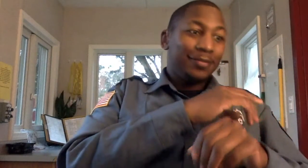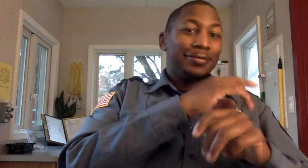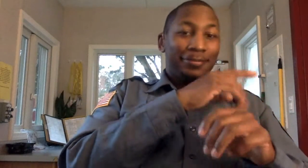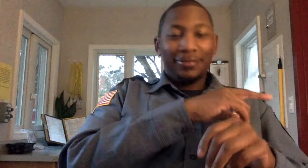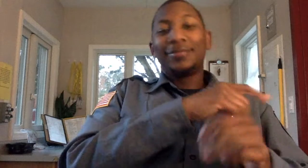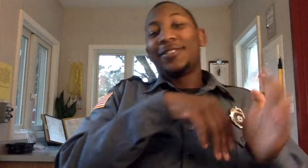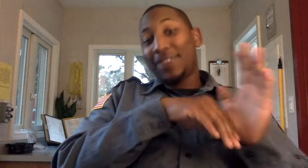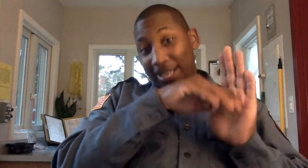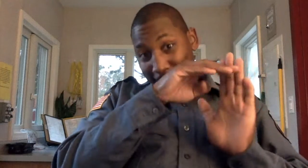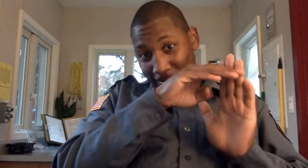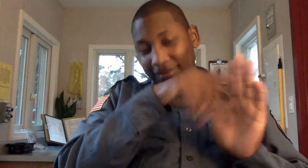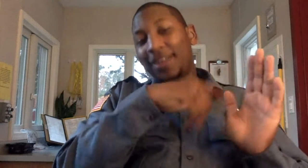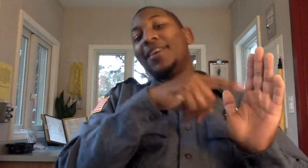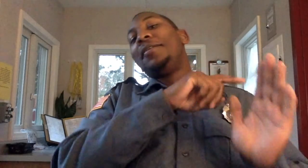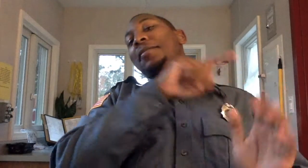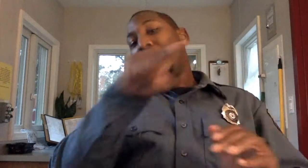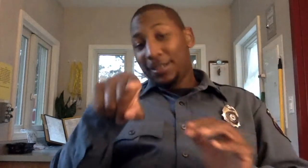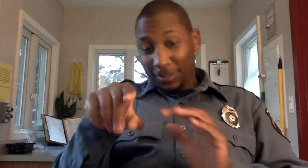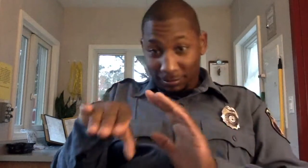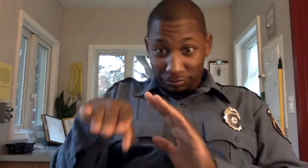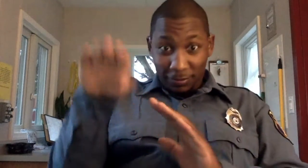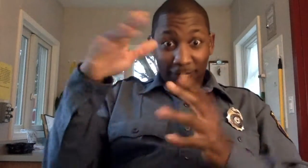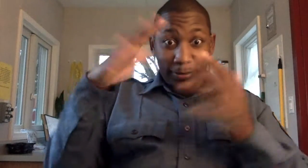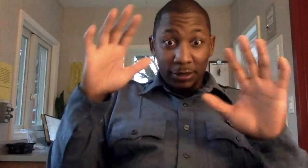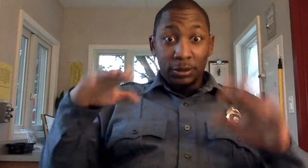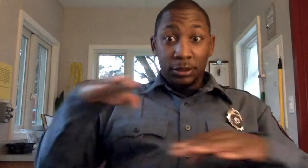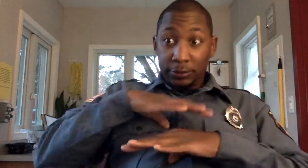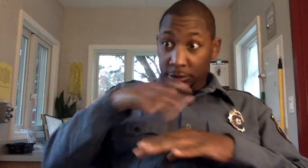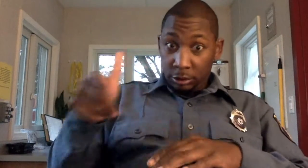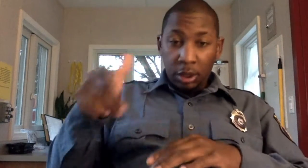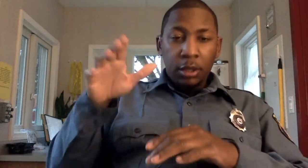if we have to go for more, we will go fill the truck up again. And